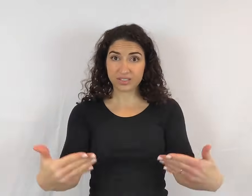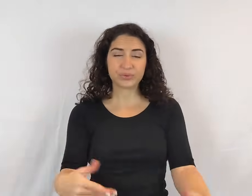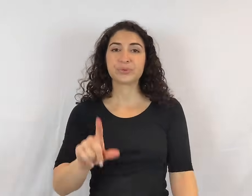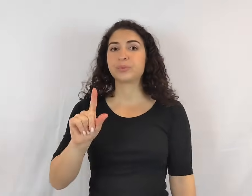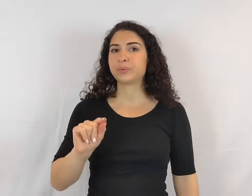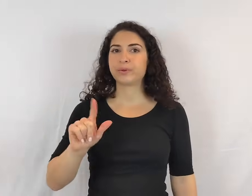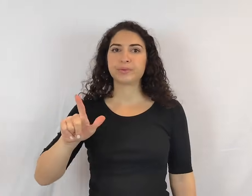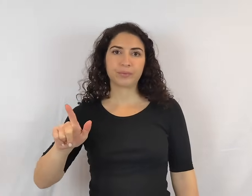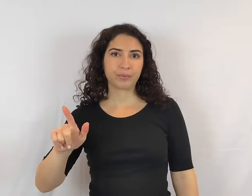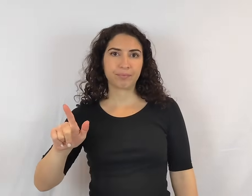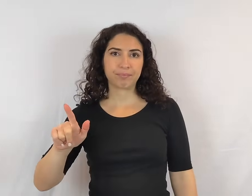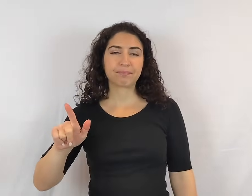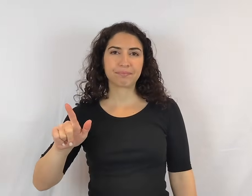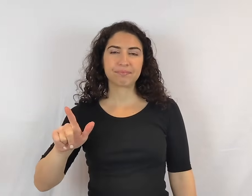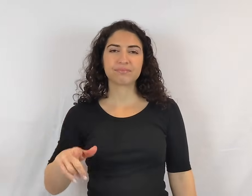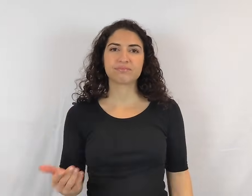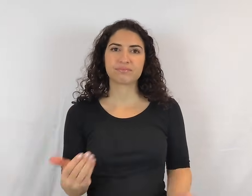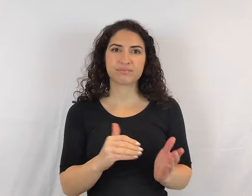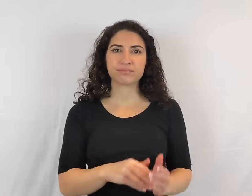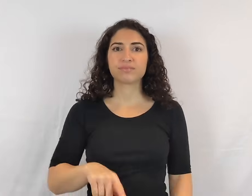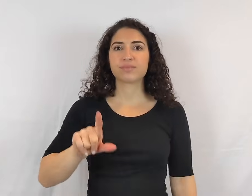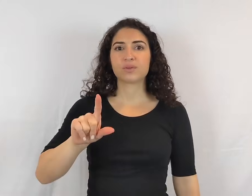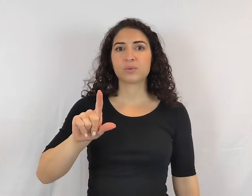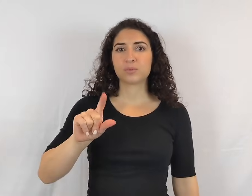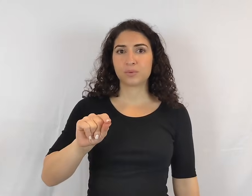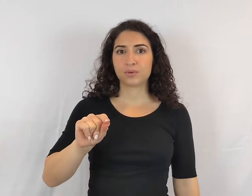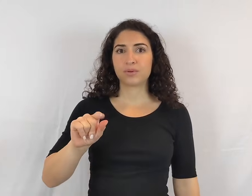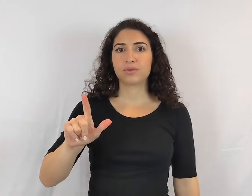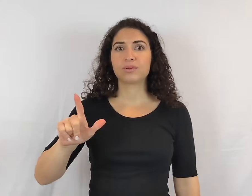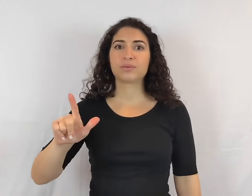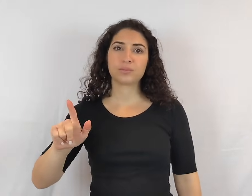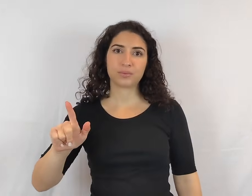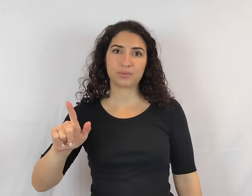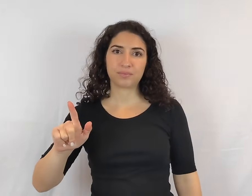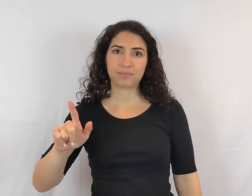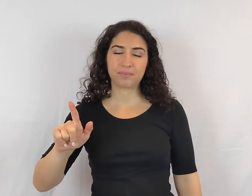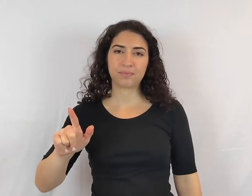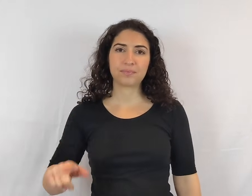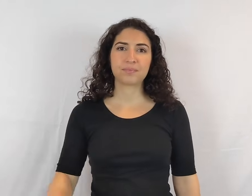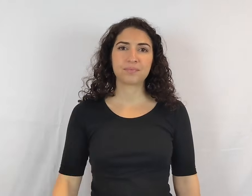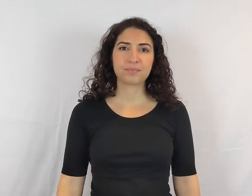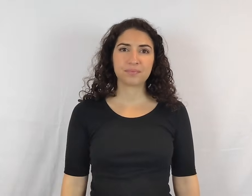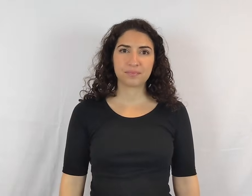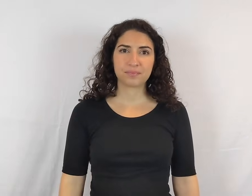And continue, 2021, again 2021,